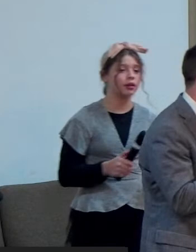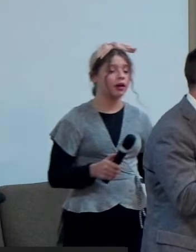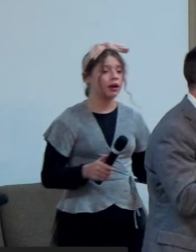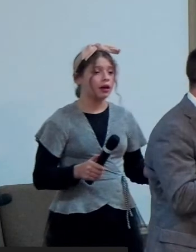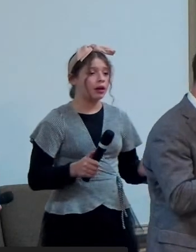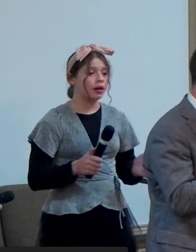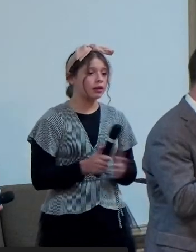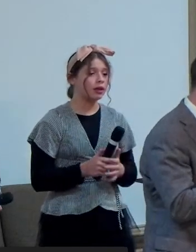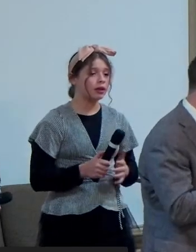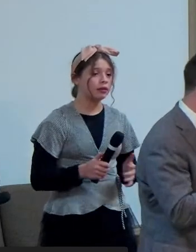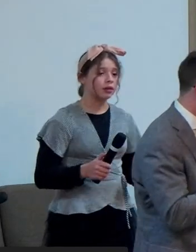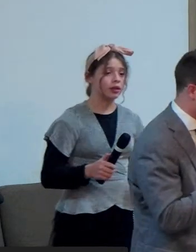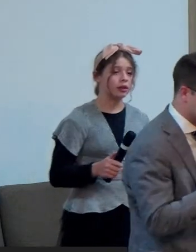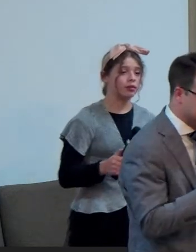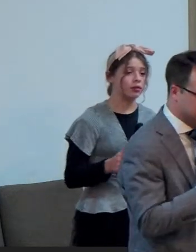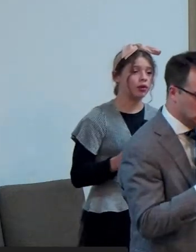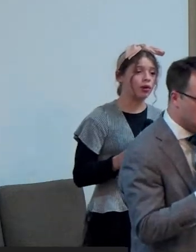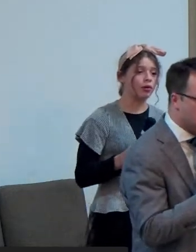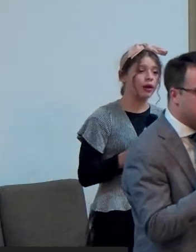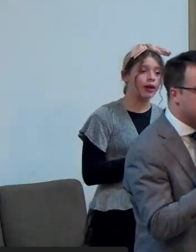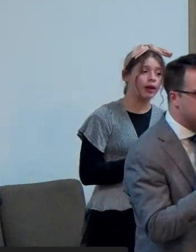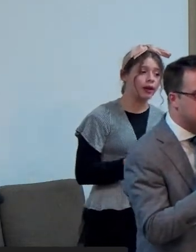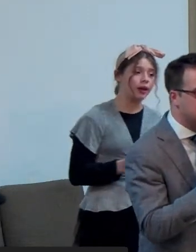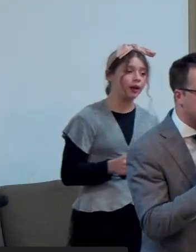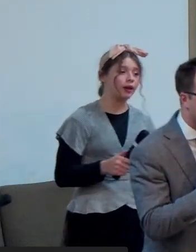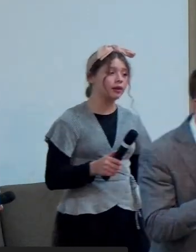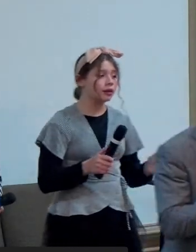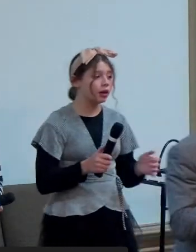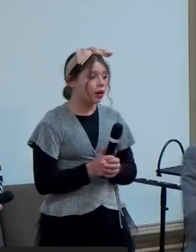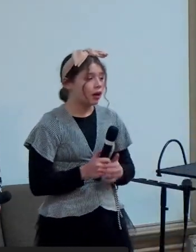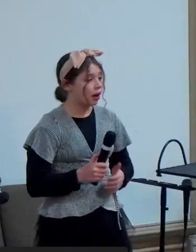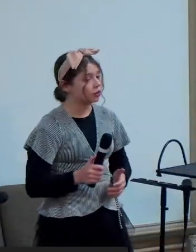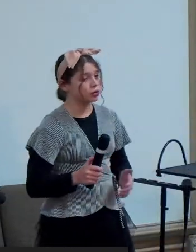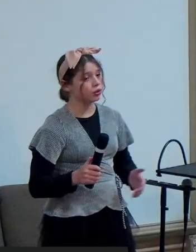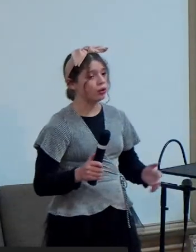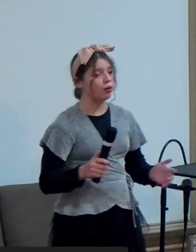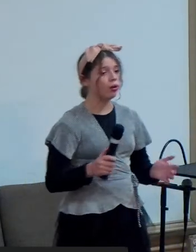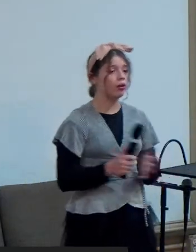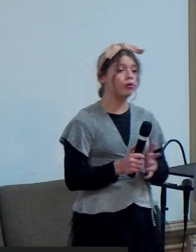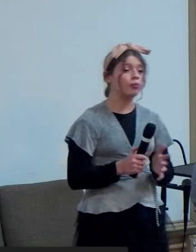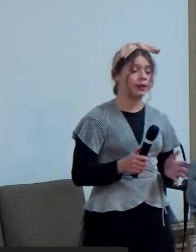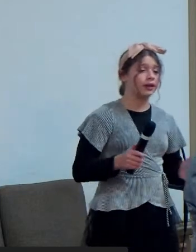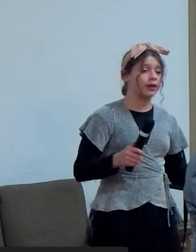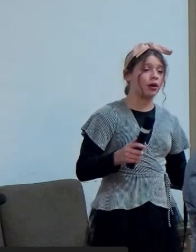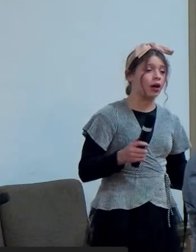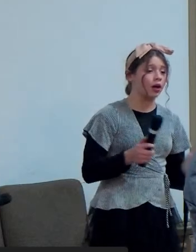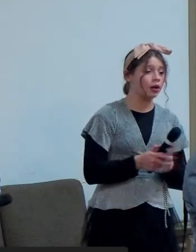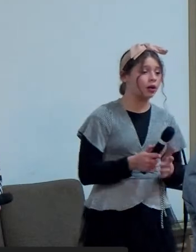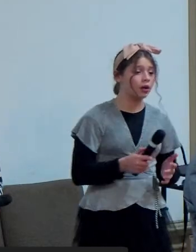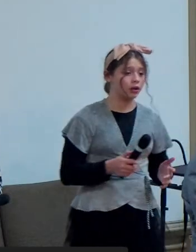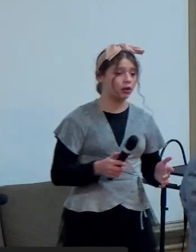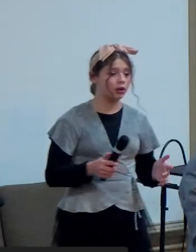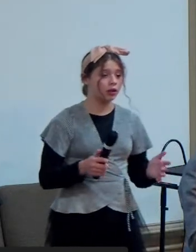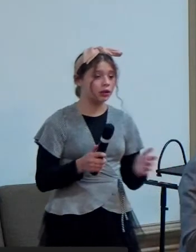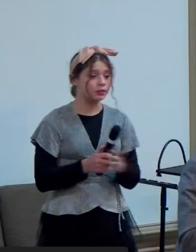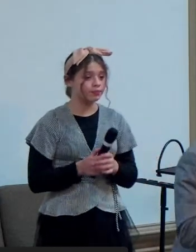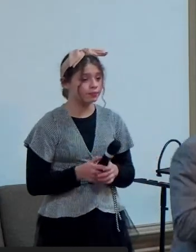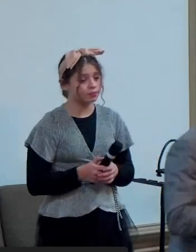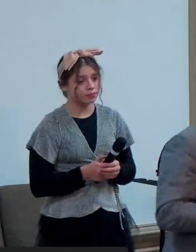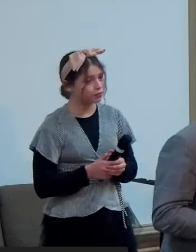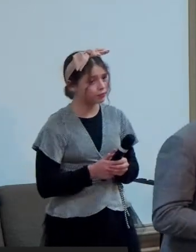bring, the comfort in knowing I'll soon be